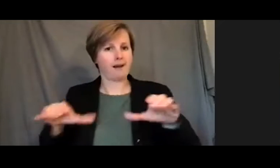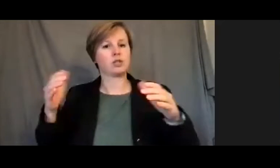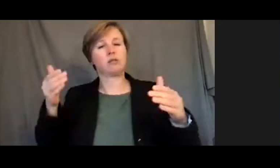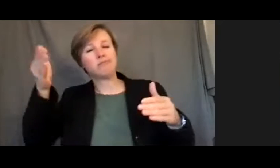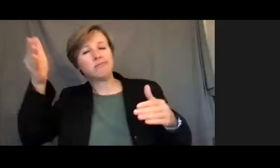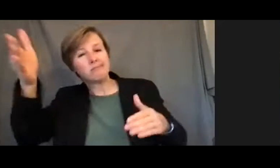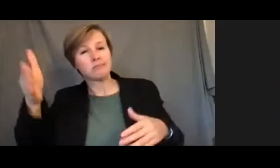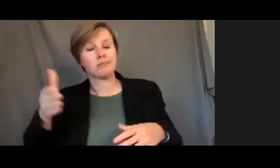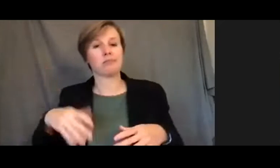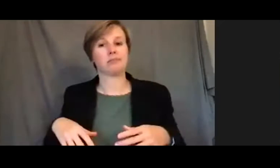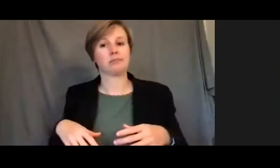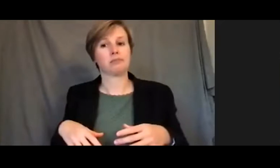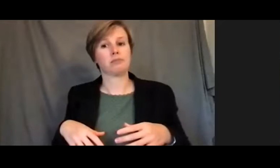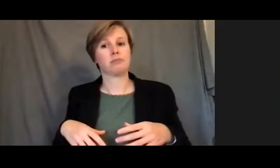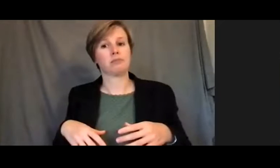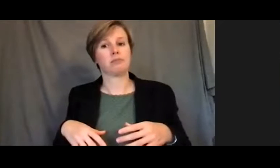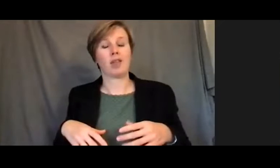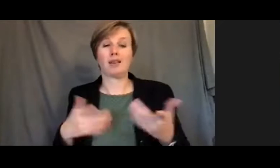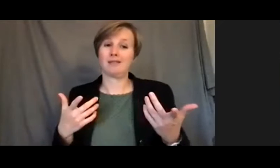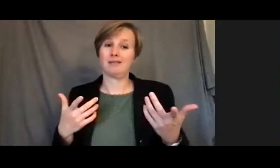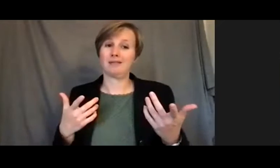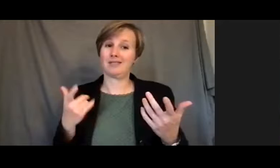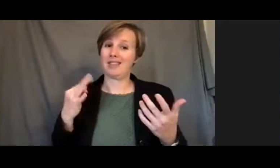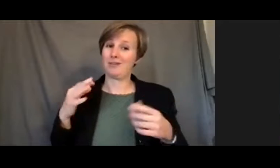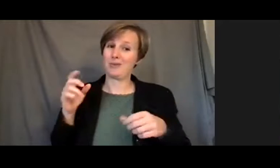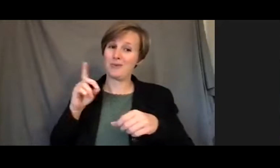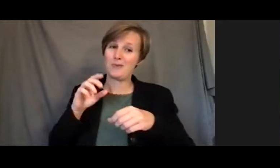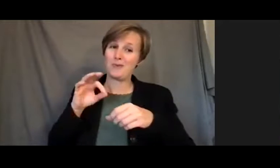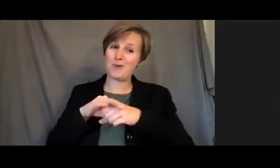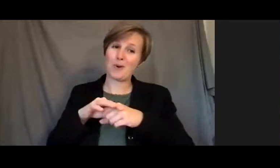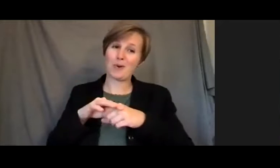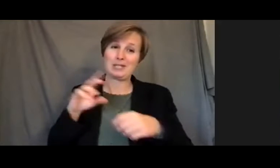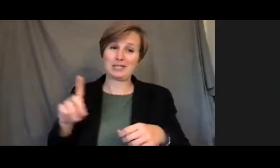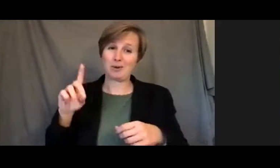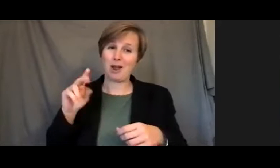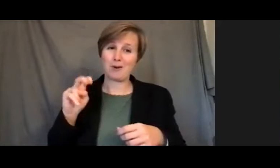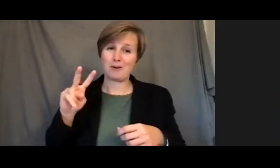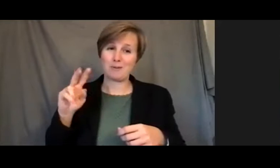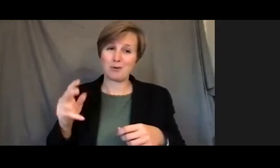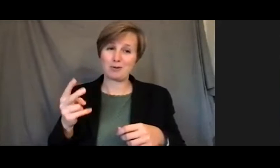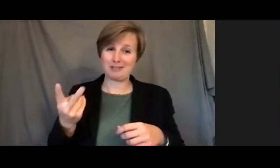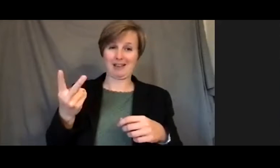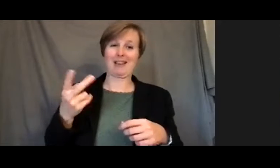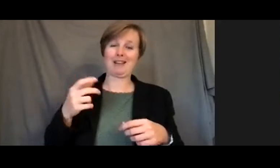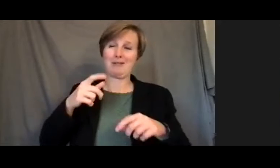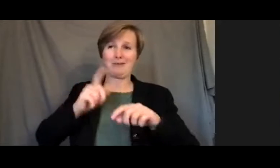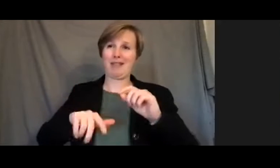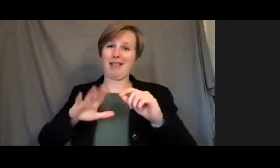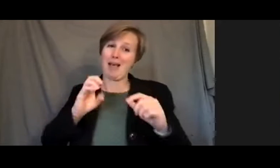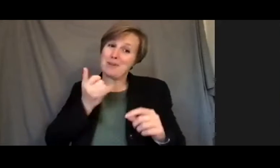think you can't go wrong to vote Democrat on November 2nd. So thank you very much for having